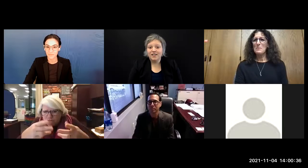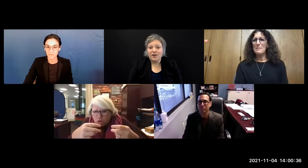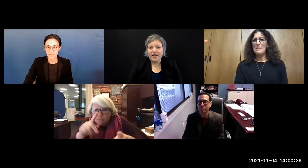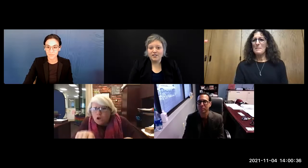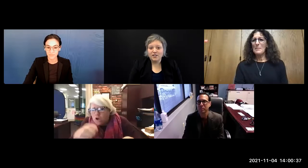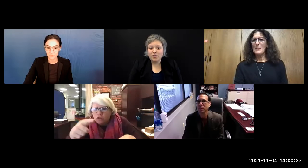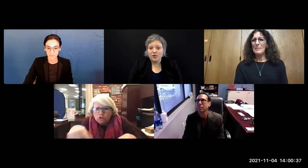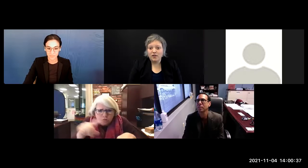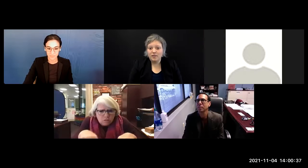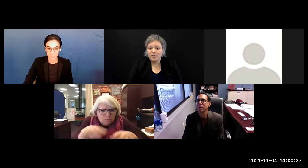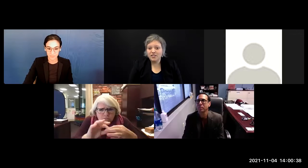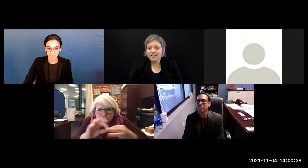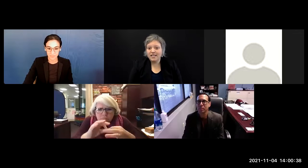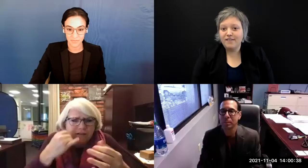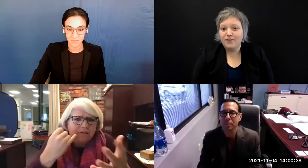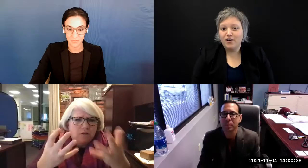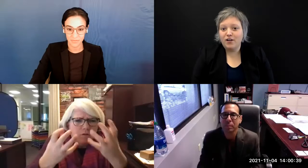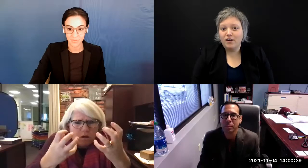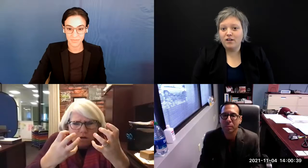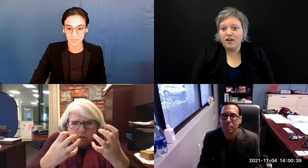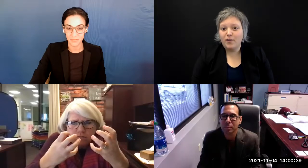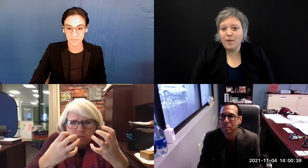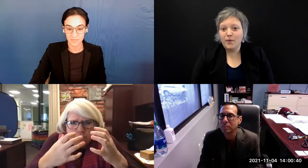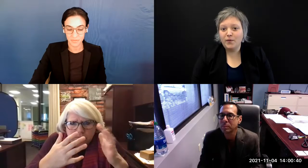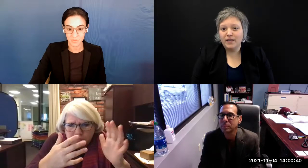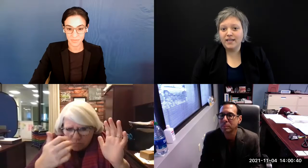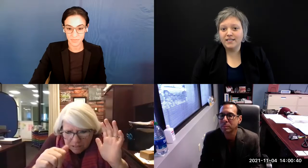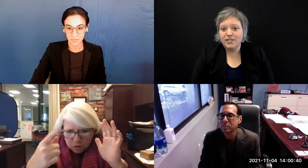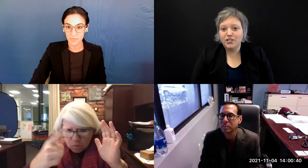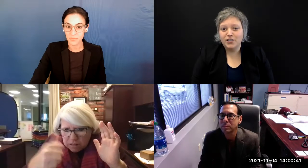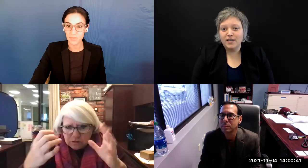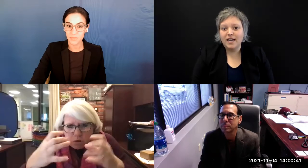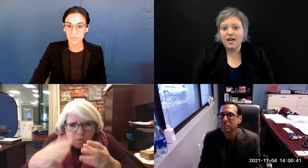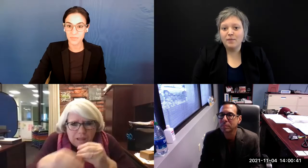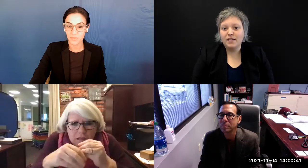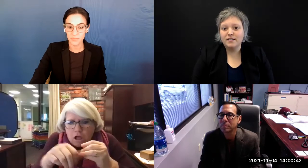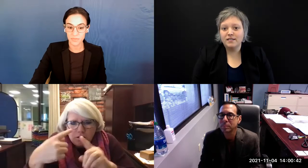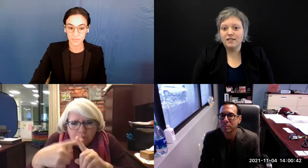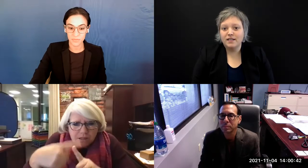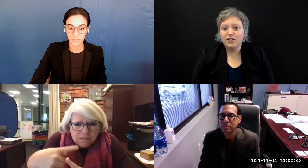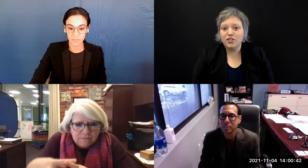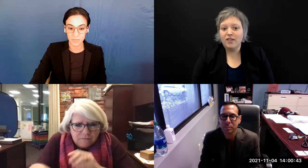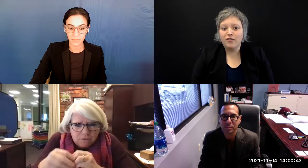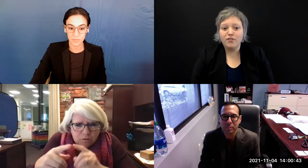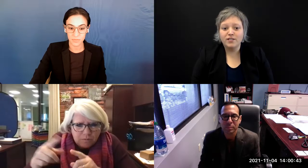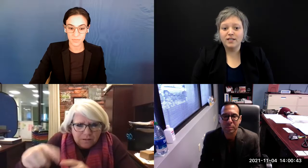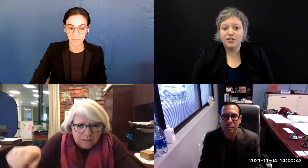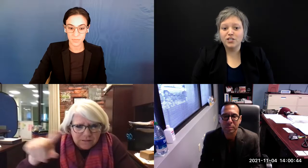Okay, so let me just see if there are other people that would like to take a turn. Any comments, anything in the chat, other things you'd like to share for